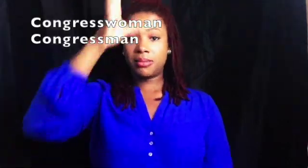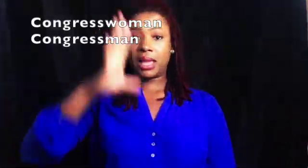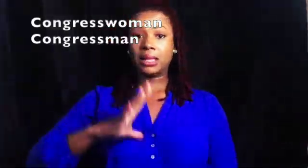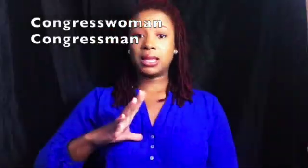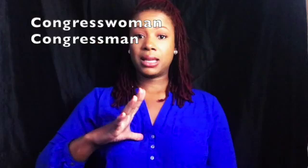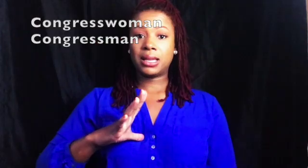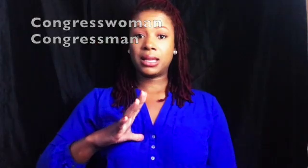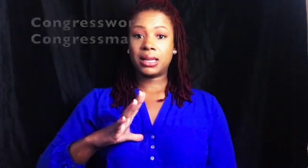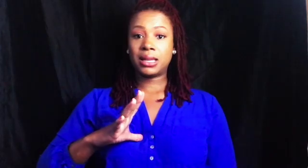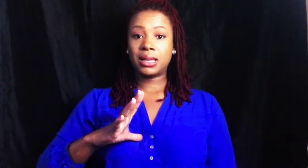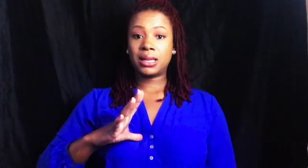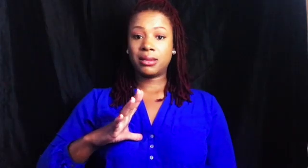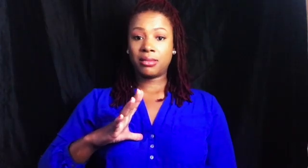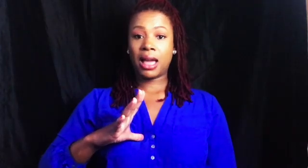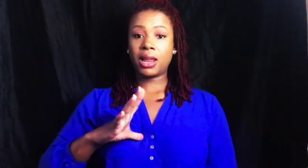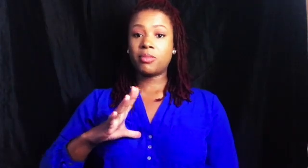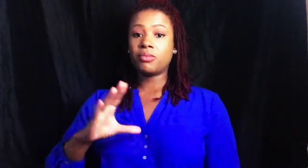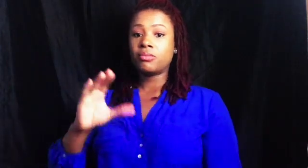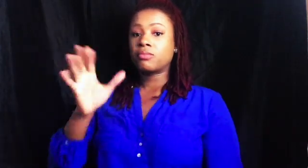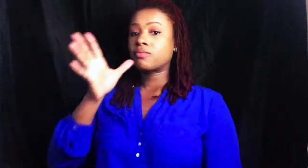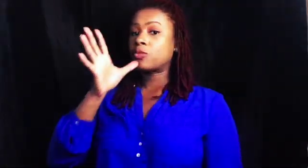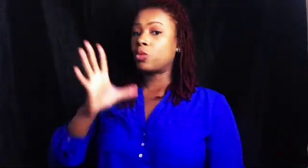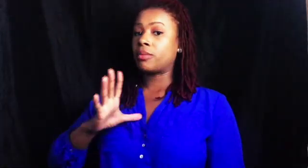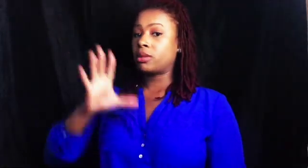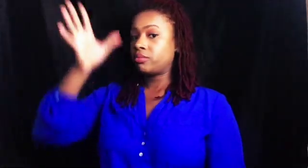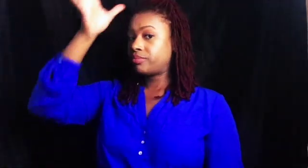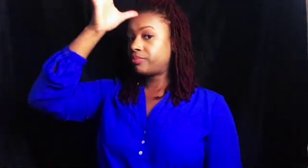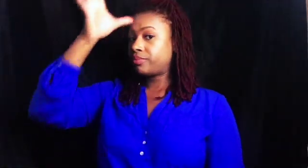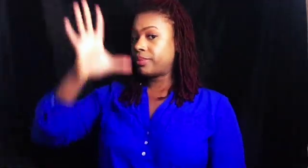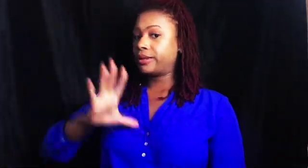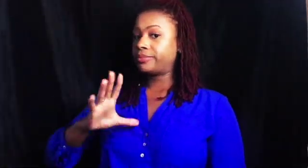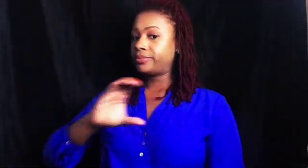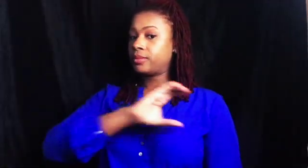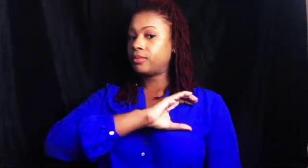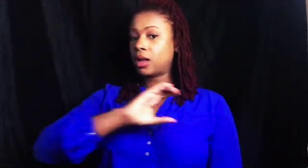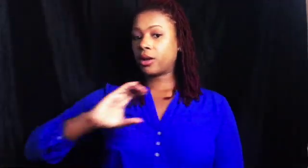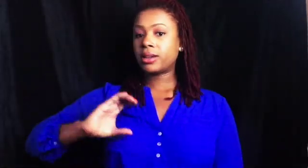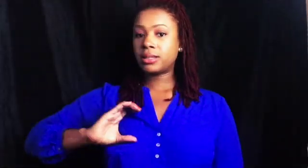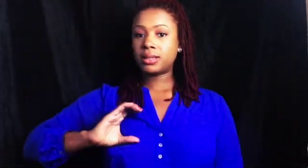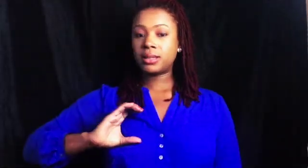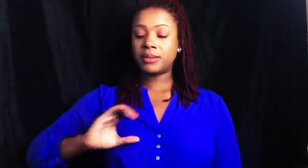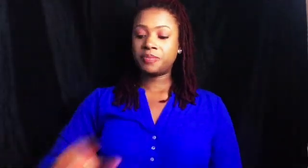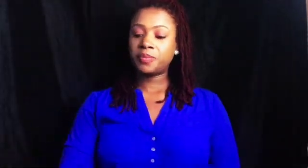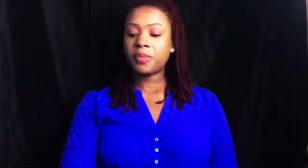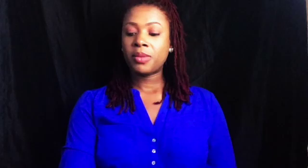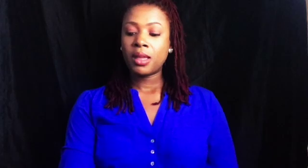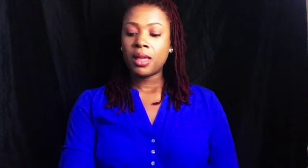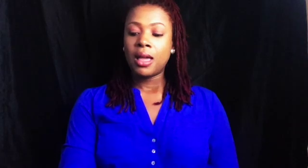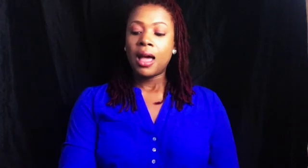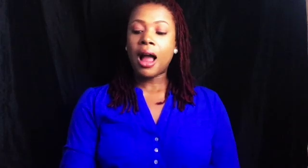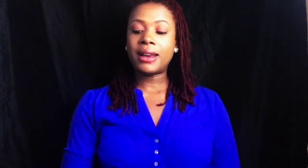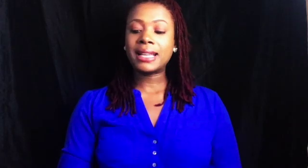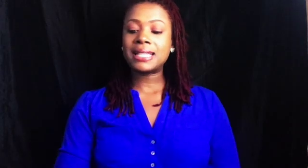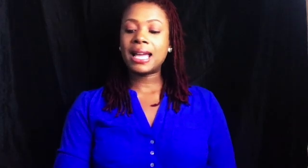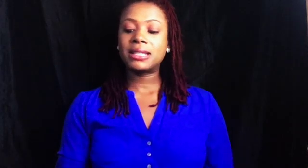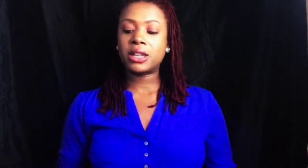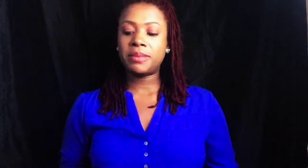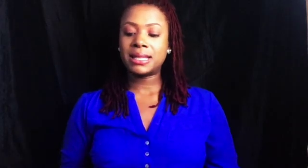Congressman. Got it? Woman, men, Congress. Our next sign is going to be the